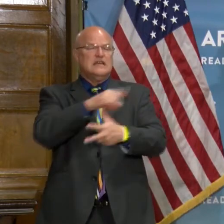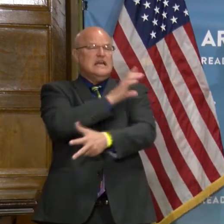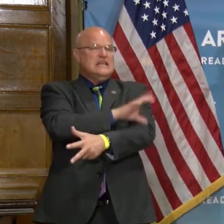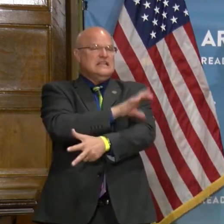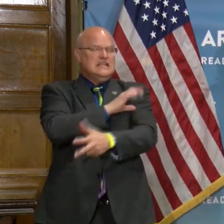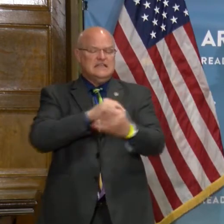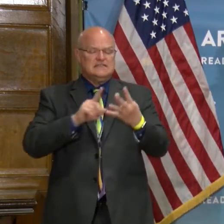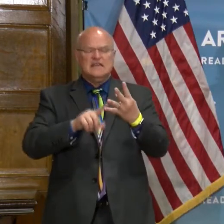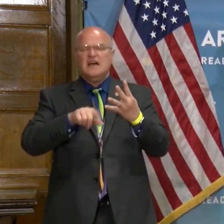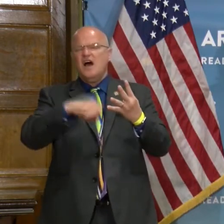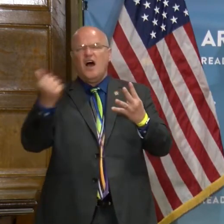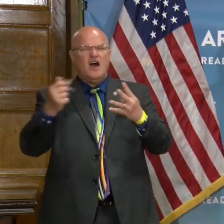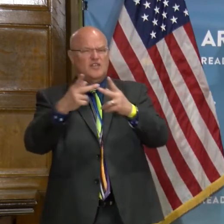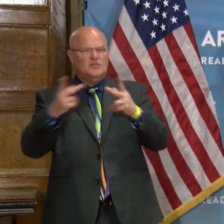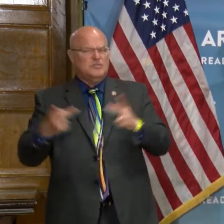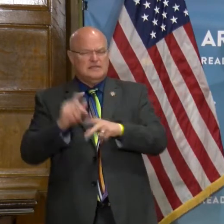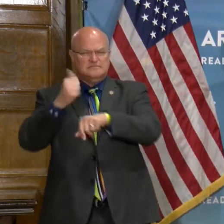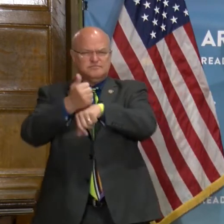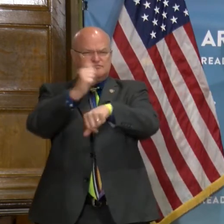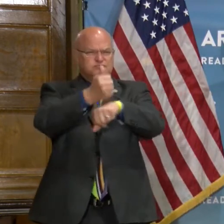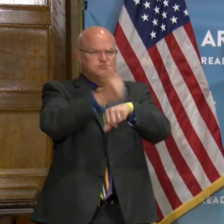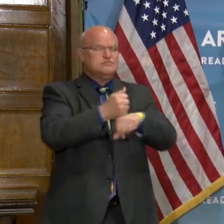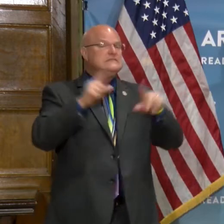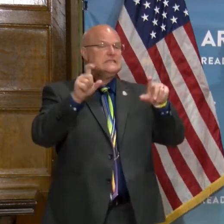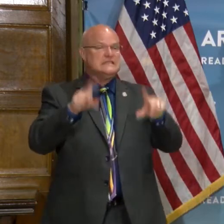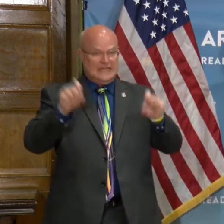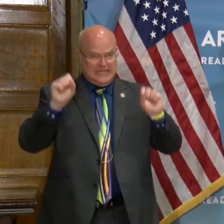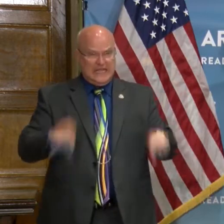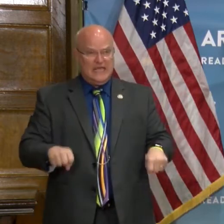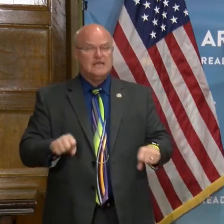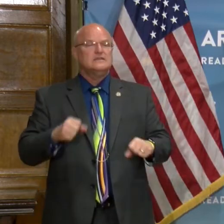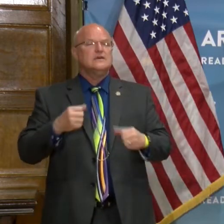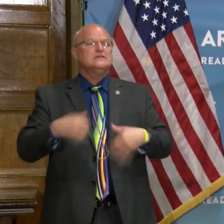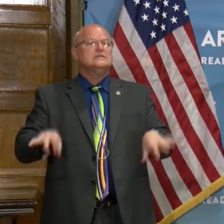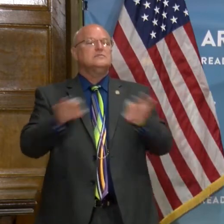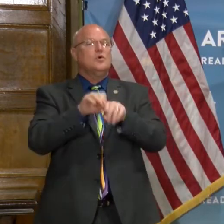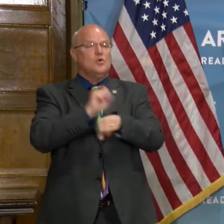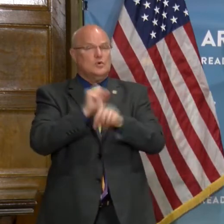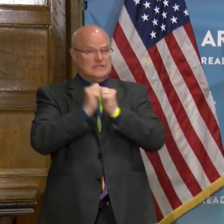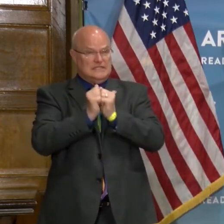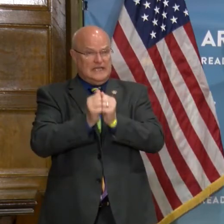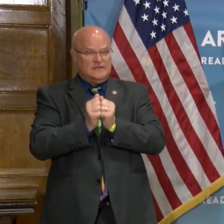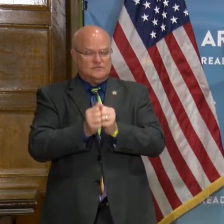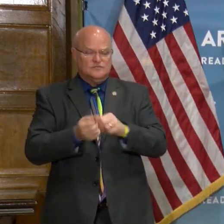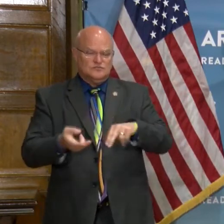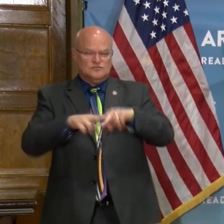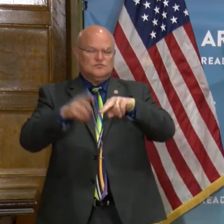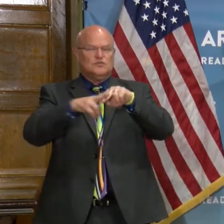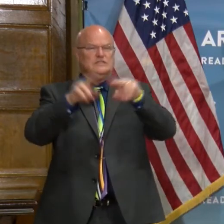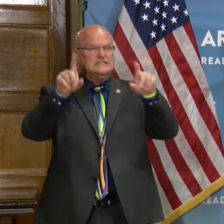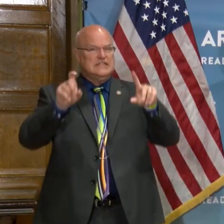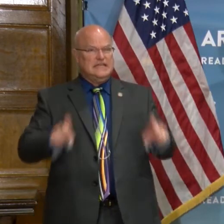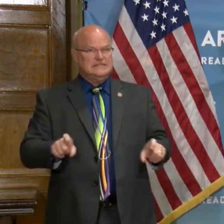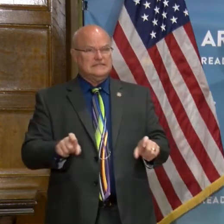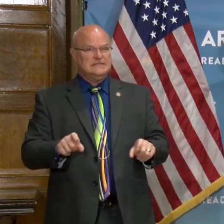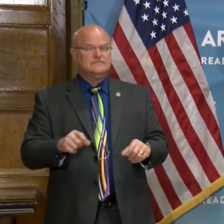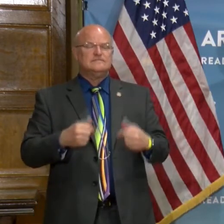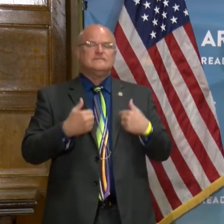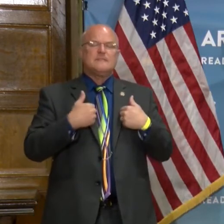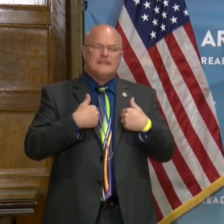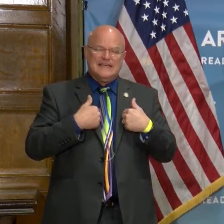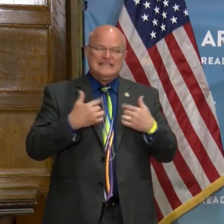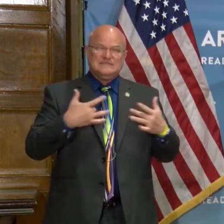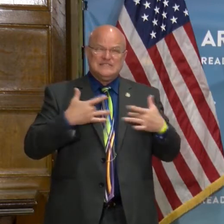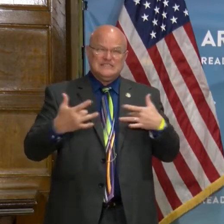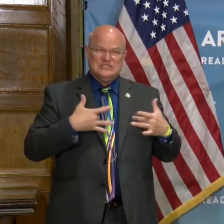other freestanding sites to be tested. So it's important that we work together to increase the testing. I am concerned about